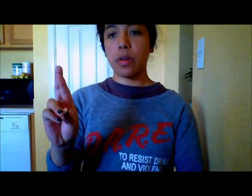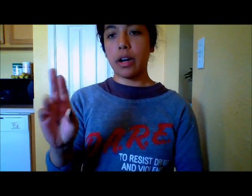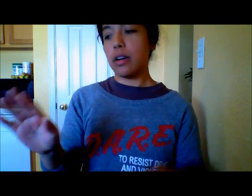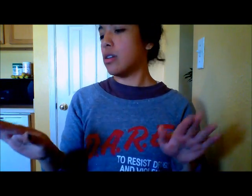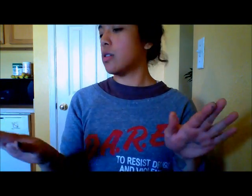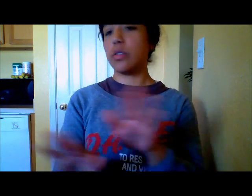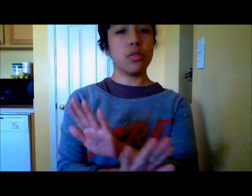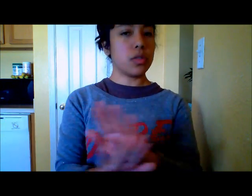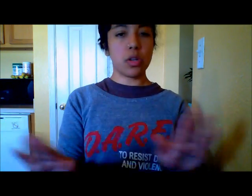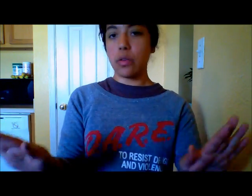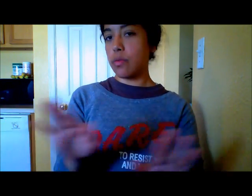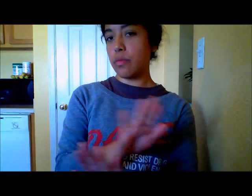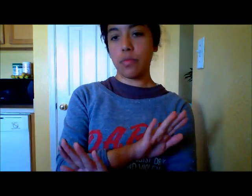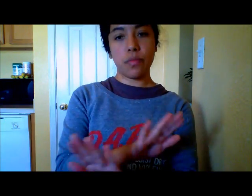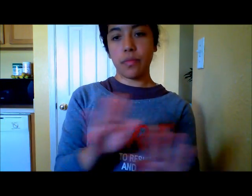Or don't.